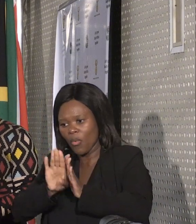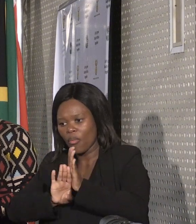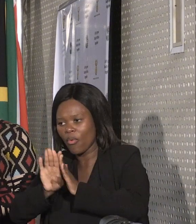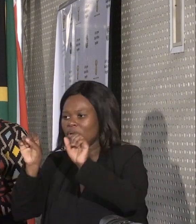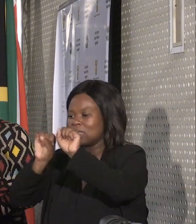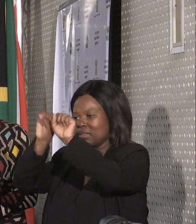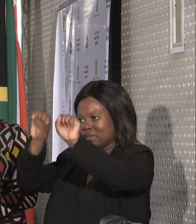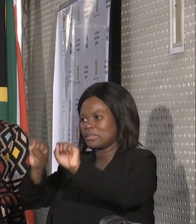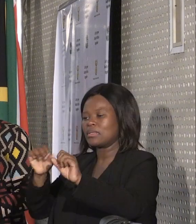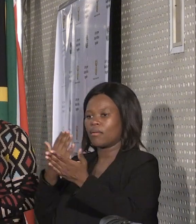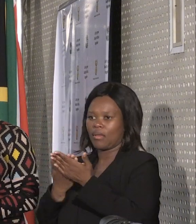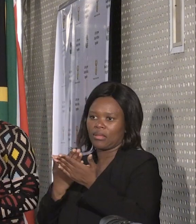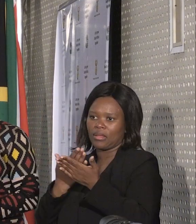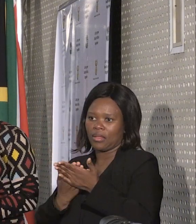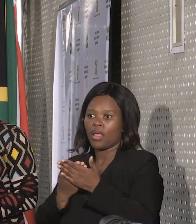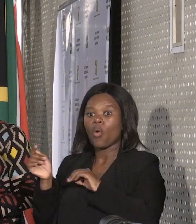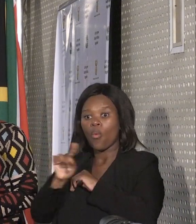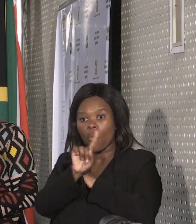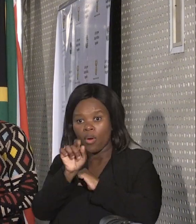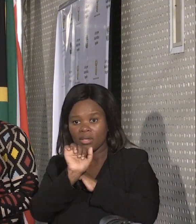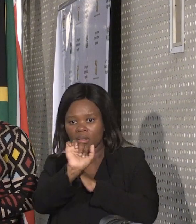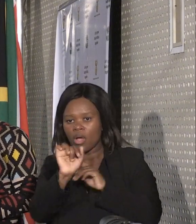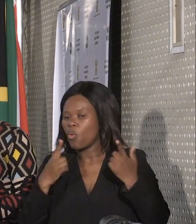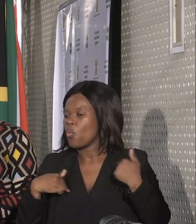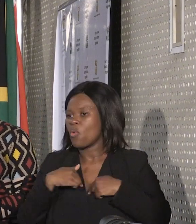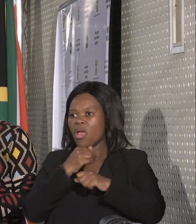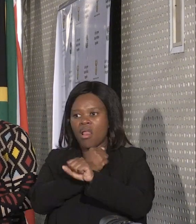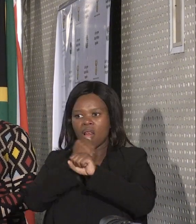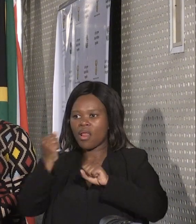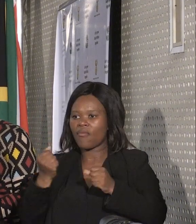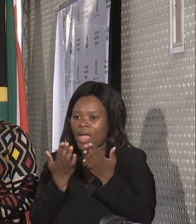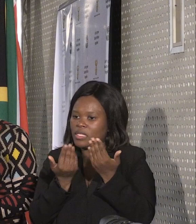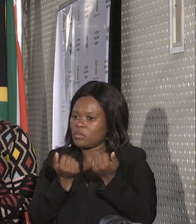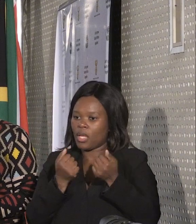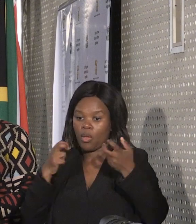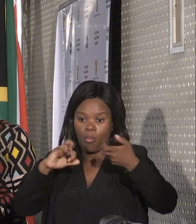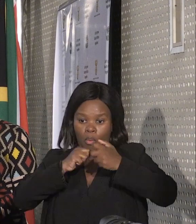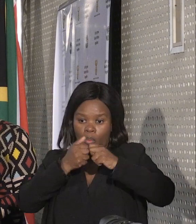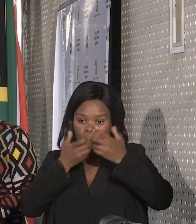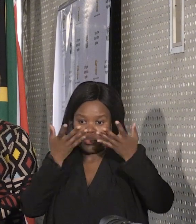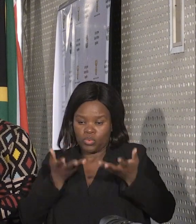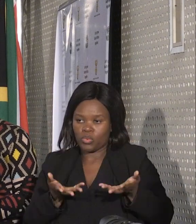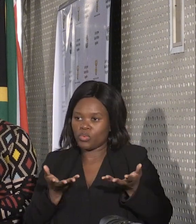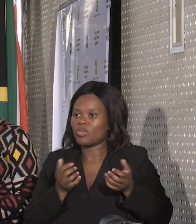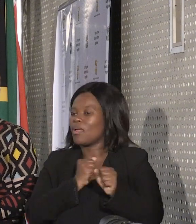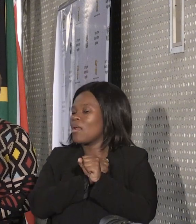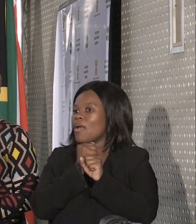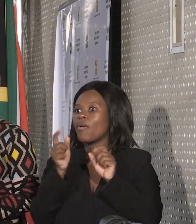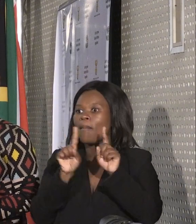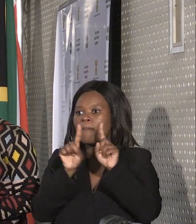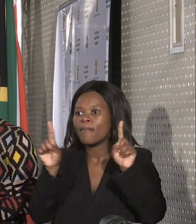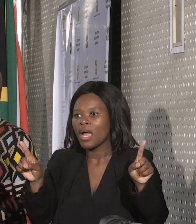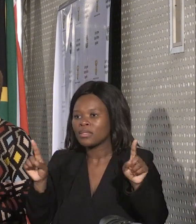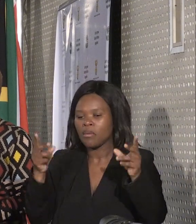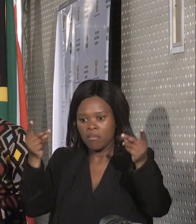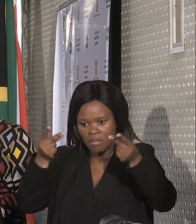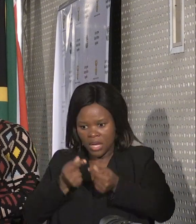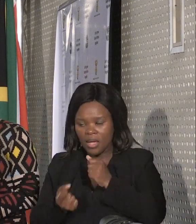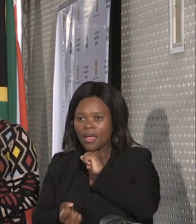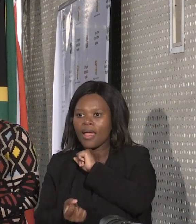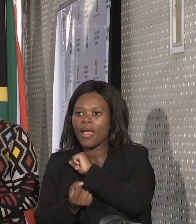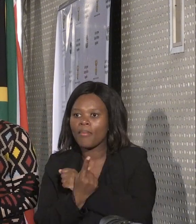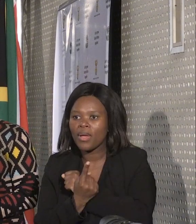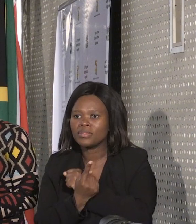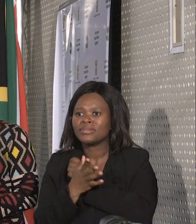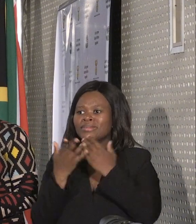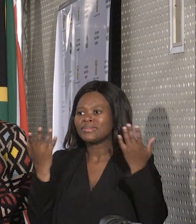system. Kulo mbuzo ke besinga expectanga i-problem le esihlangene nayo, but immediately